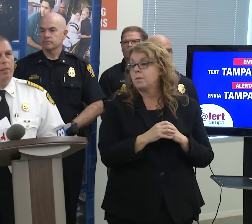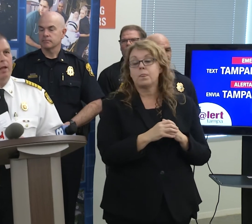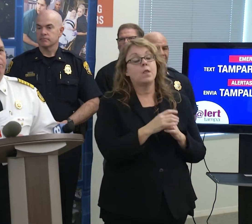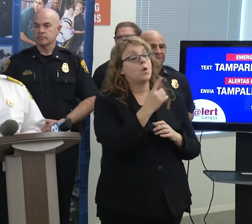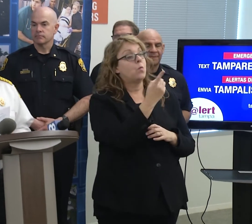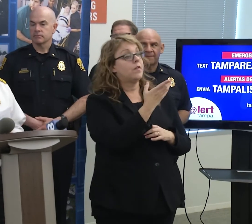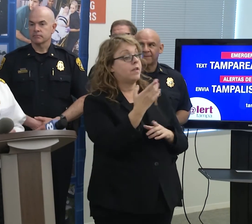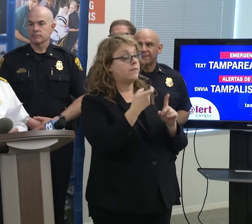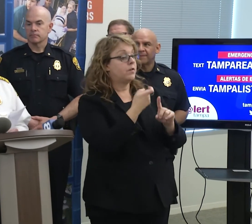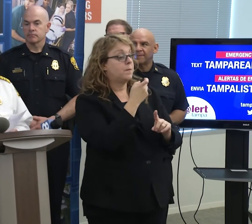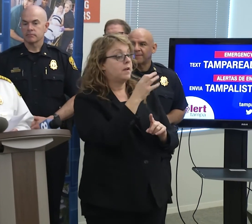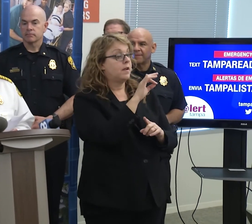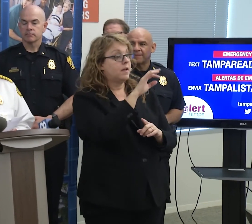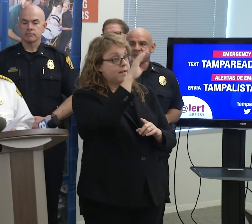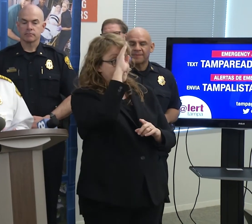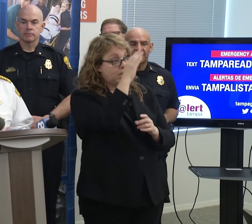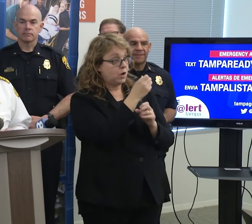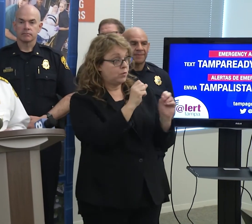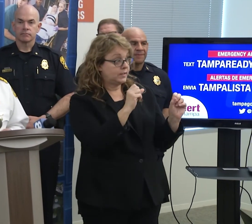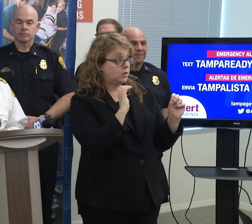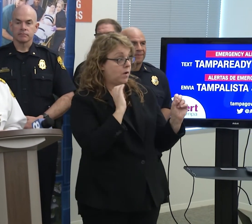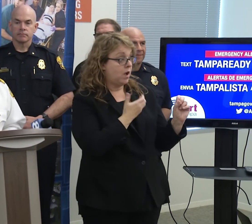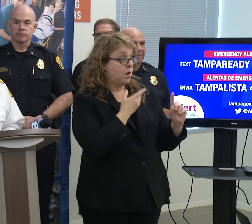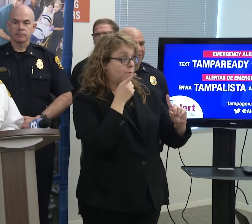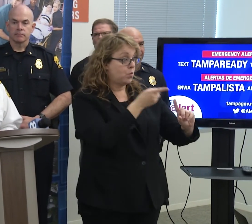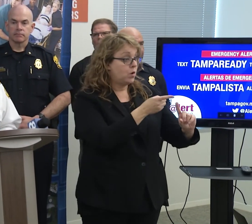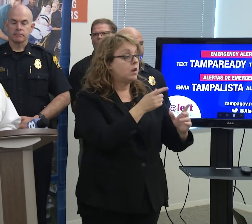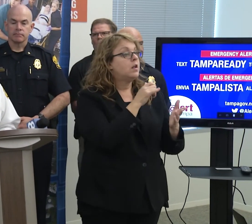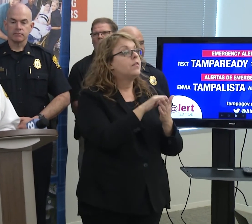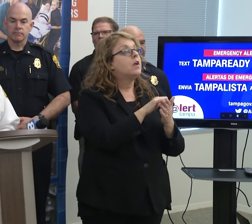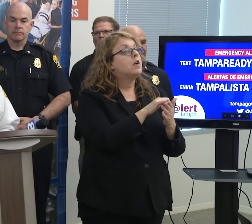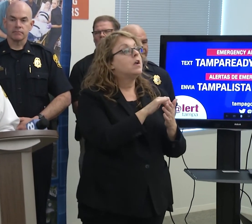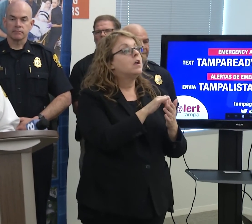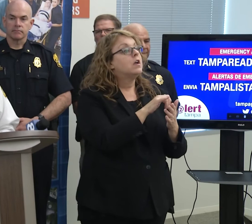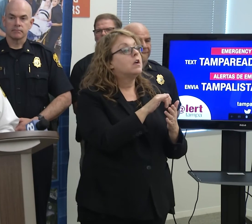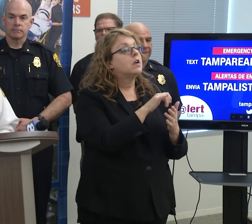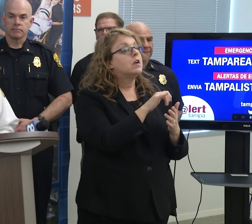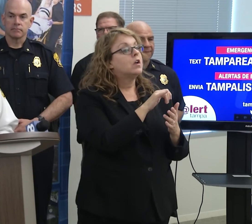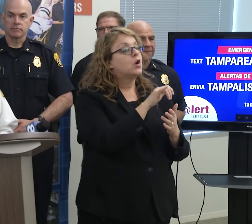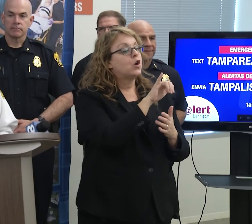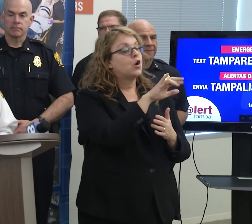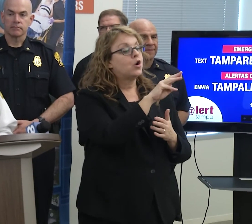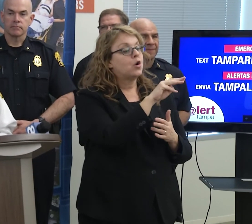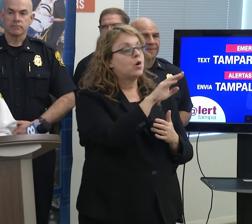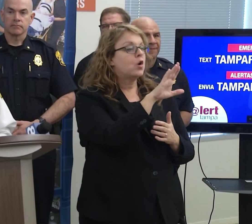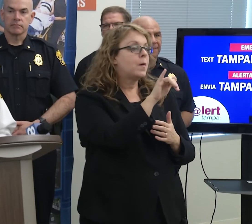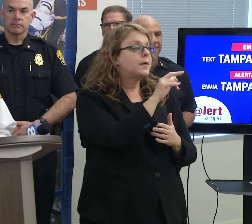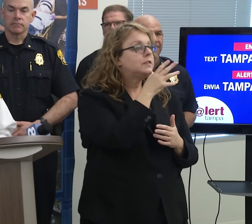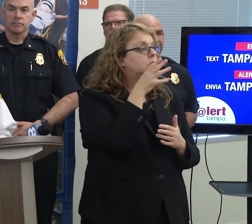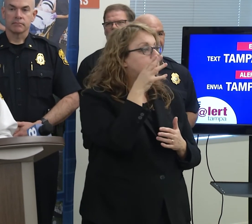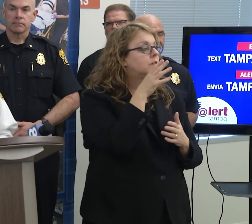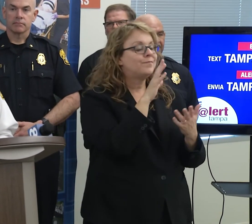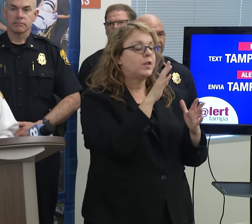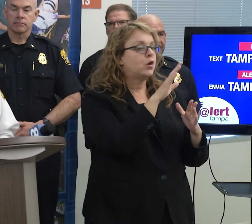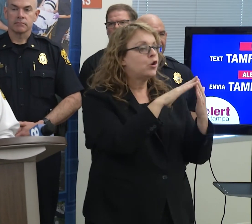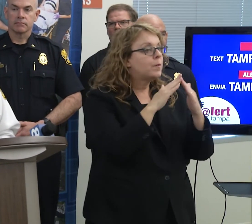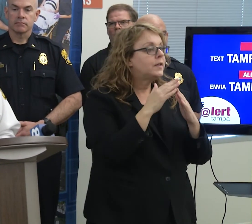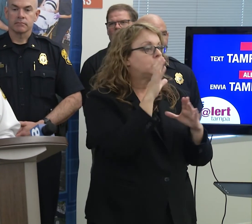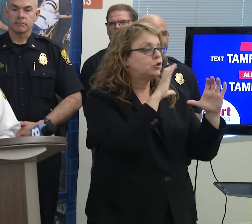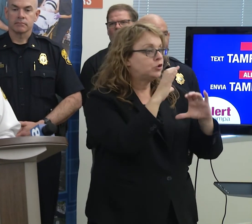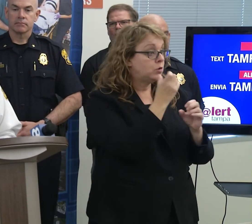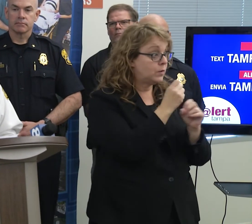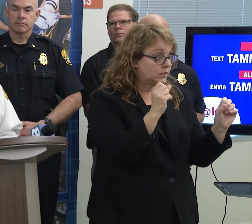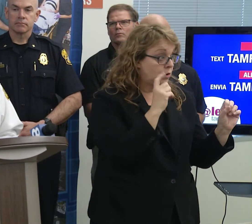The one thing from Fire Rescue's point of view, we sent a joint contingent of urban search and rescue individuals that